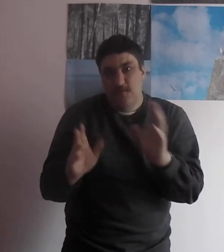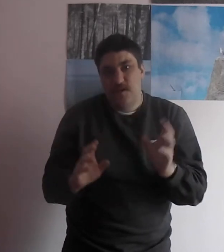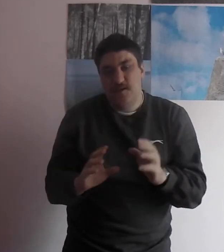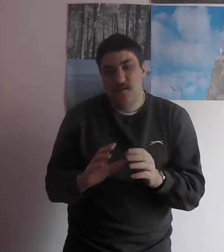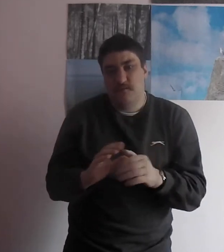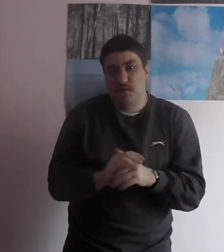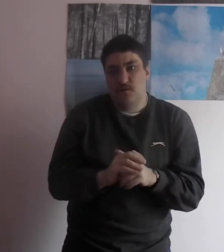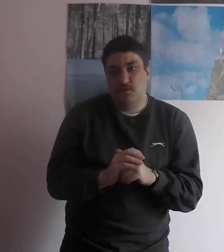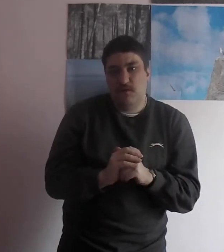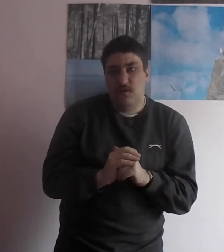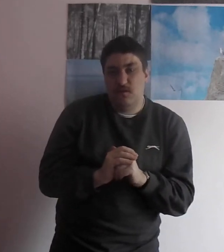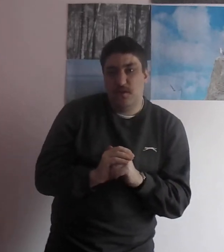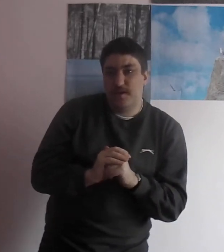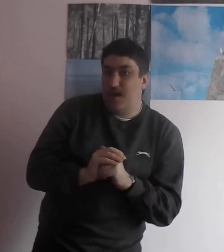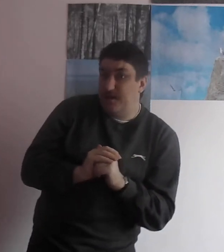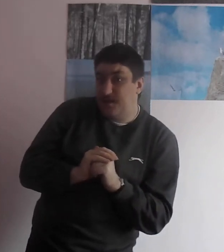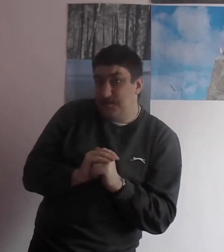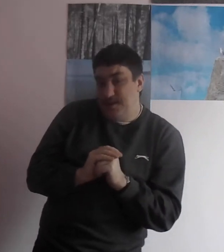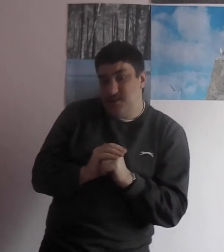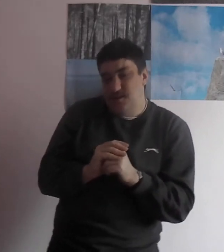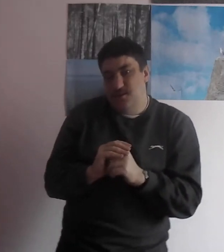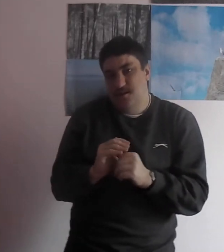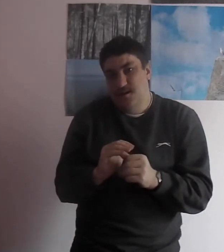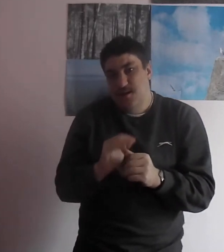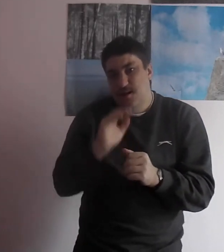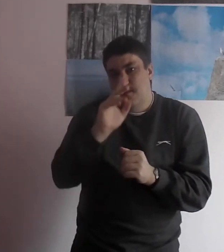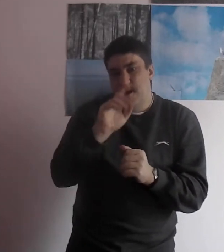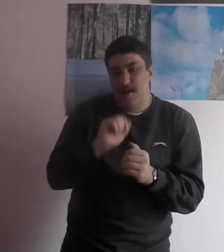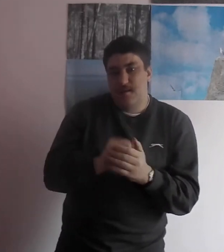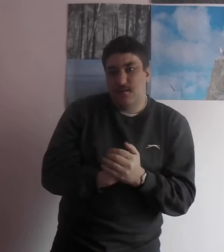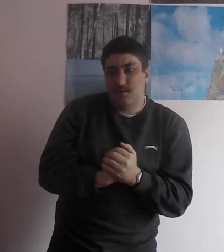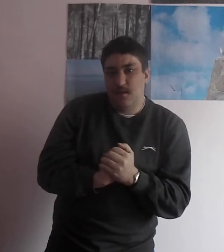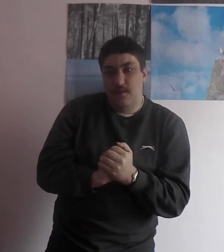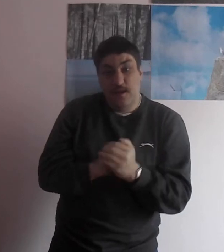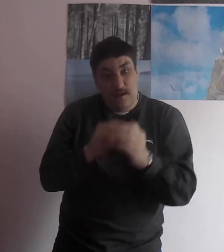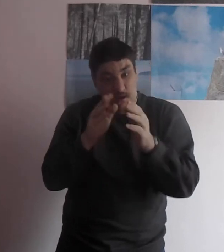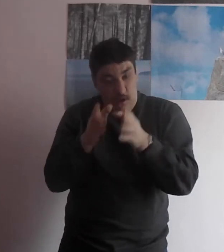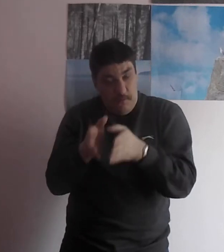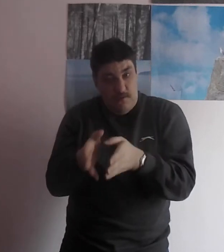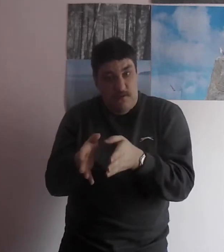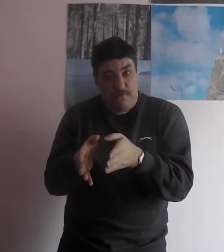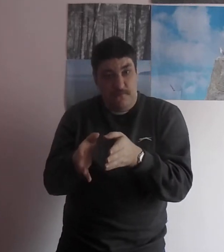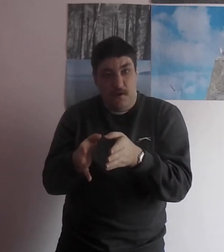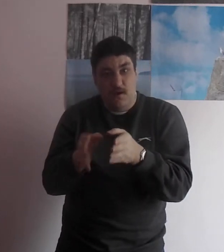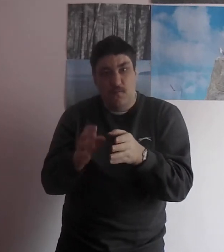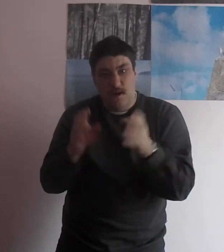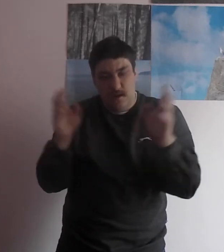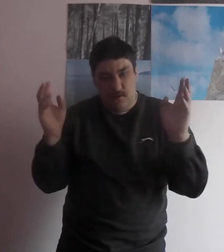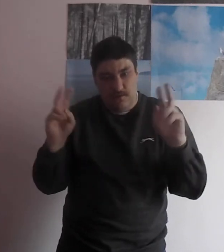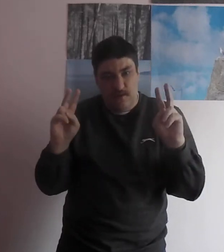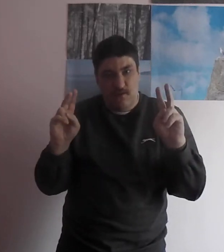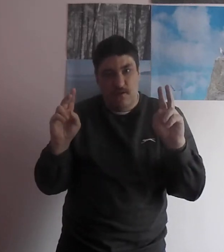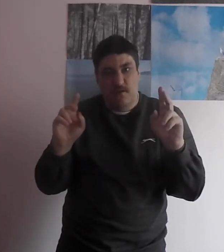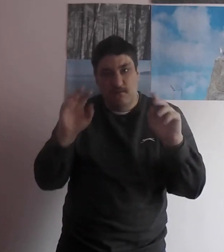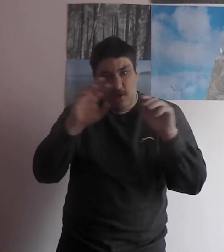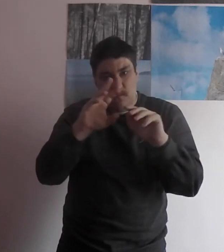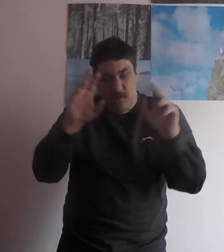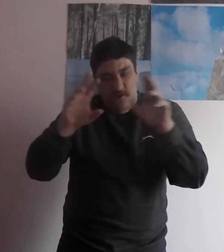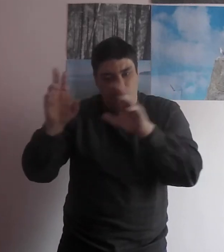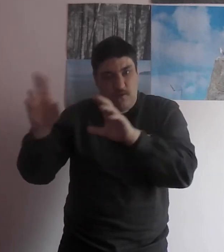features of Portal 2 that I didn't mention. That is the cooperative part, where these two little robots and you